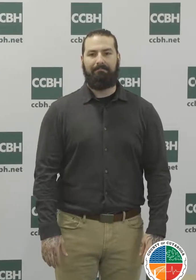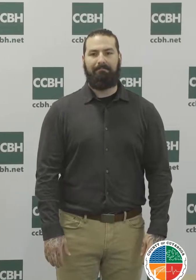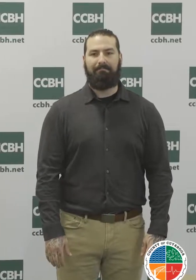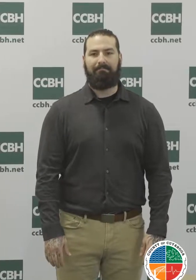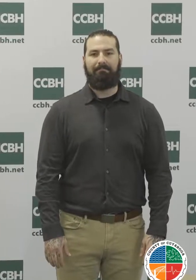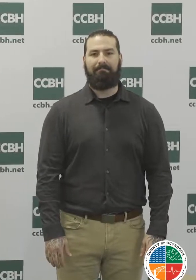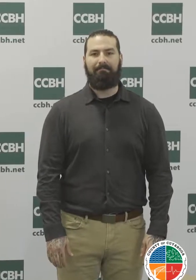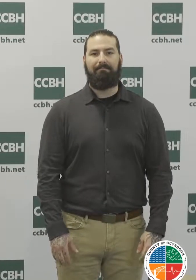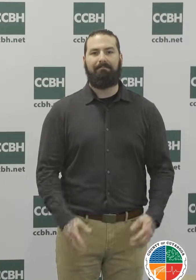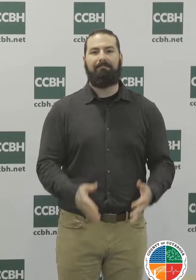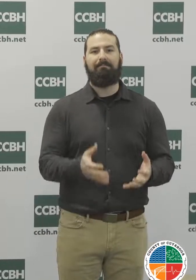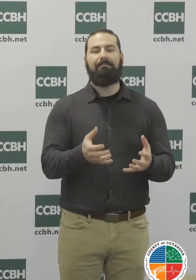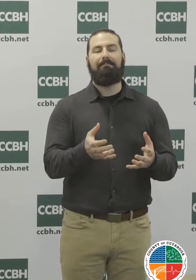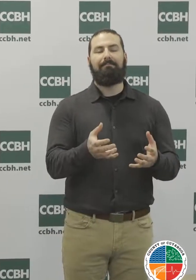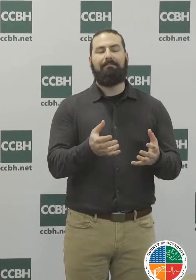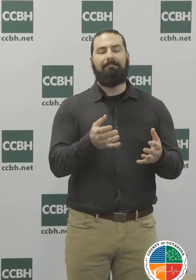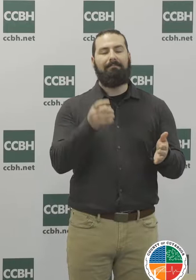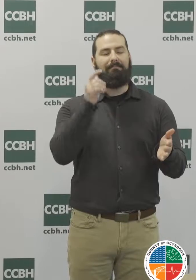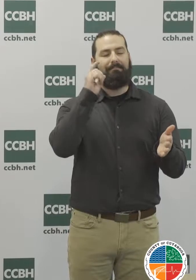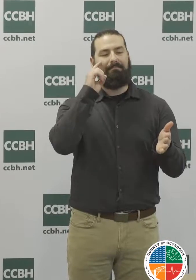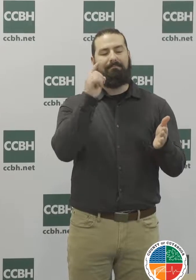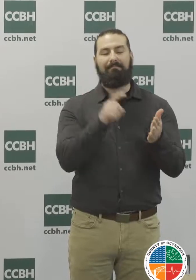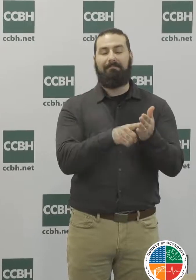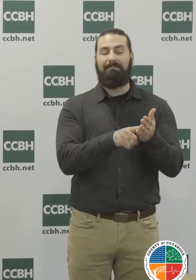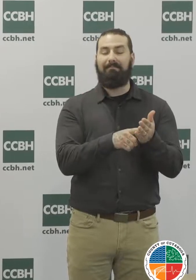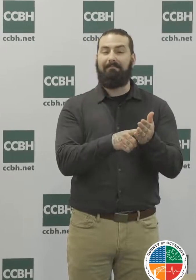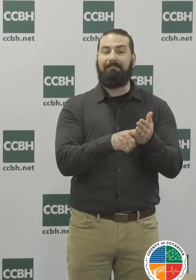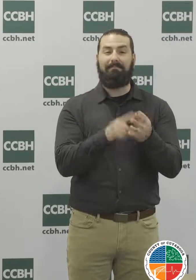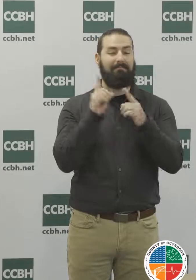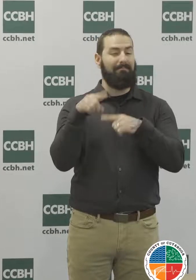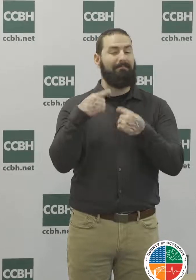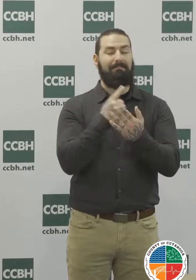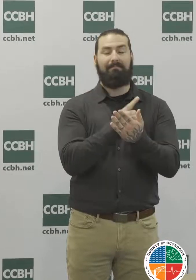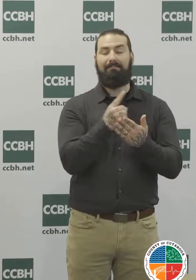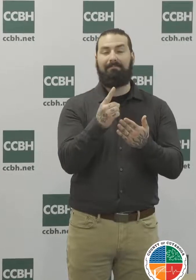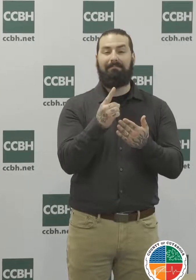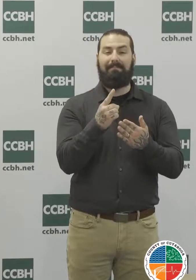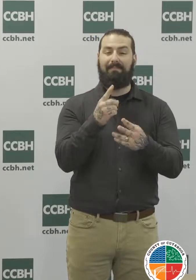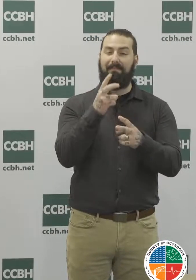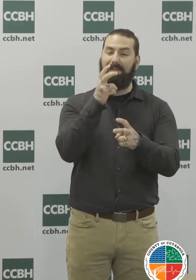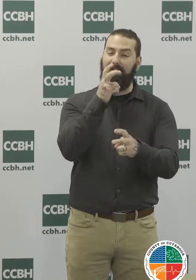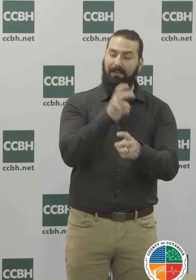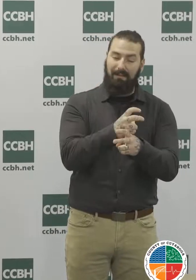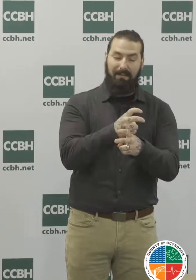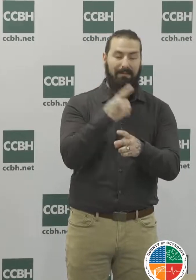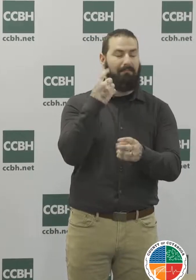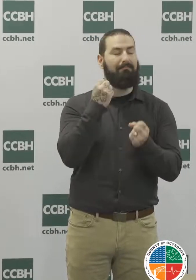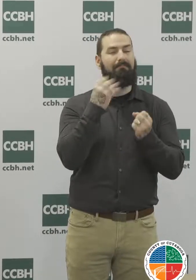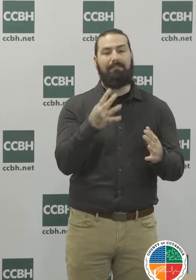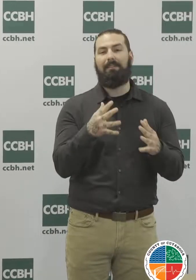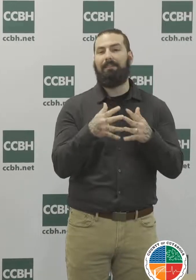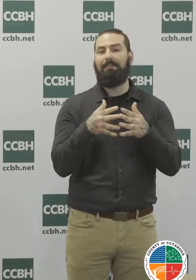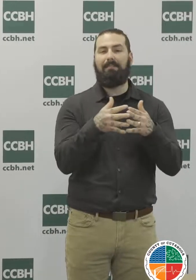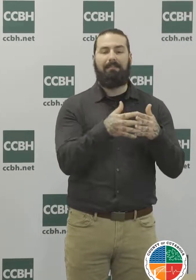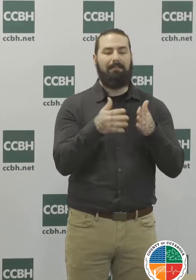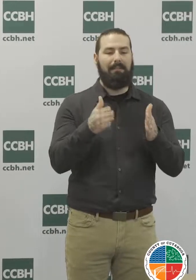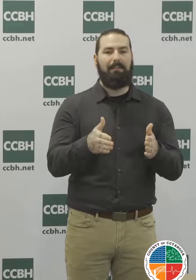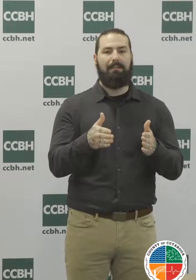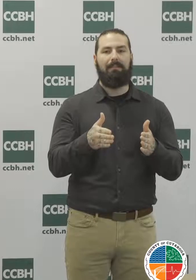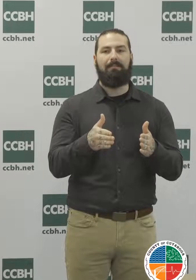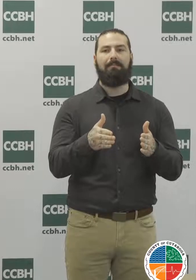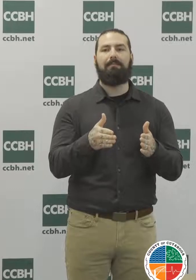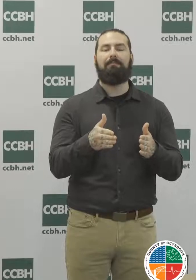I just want to acknowledge how difficult this week has been for many Americans, coping with the aftermath of